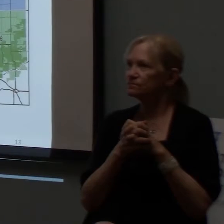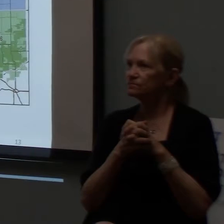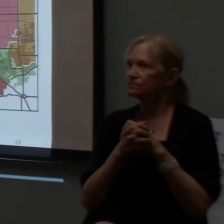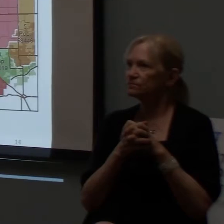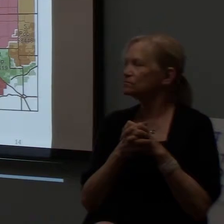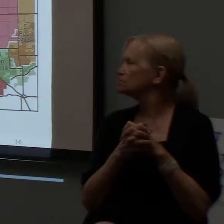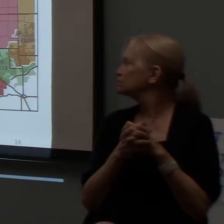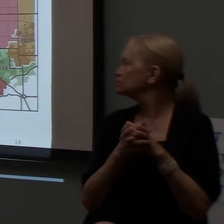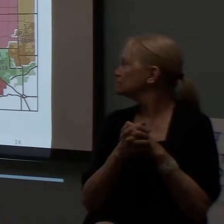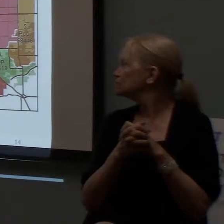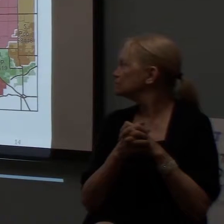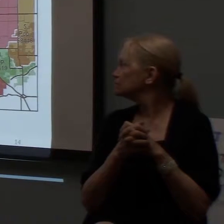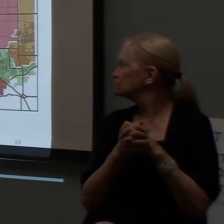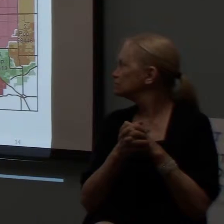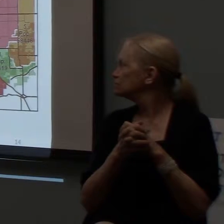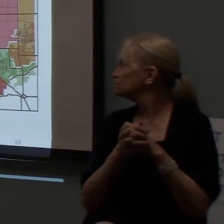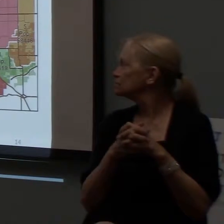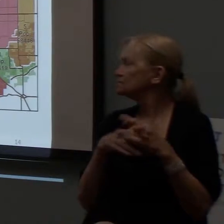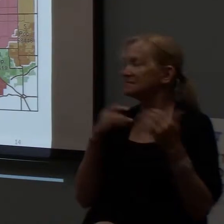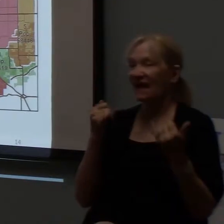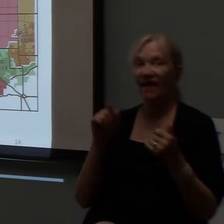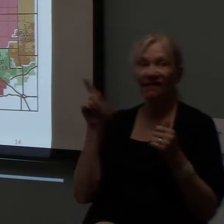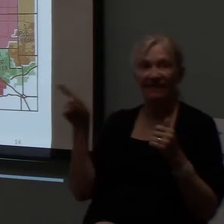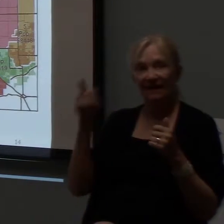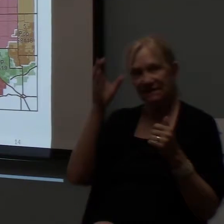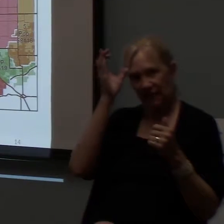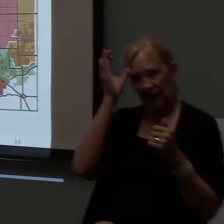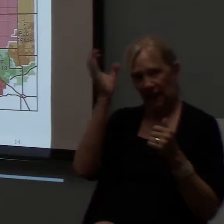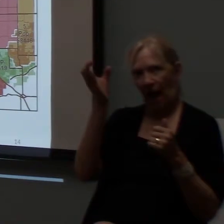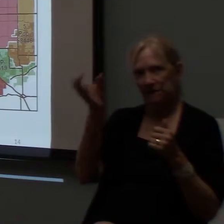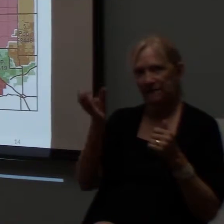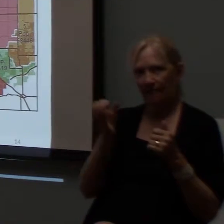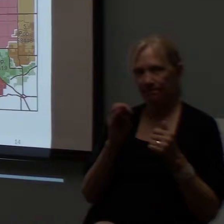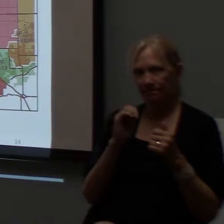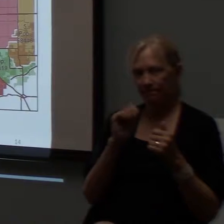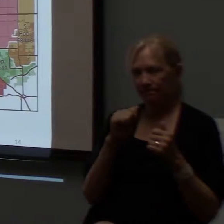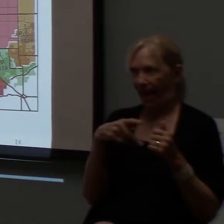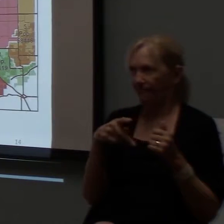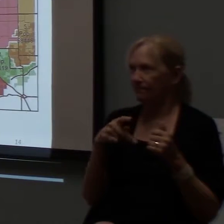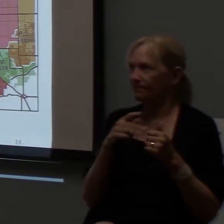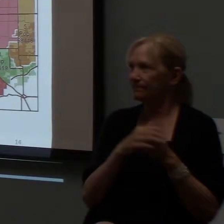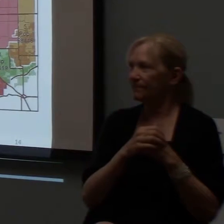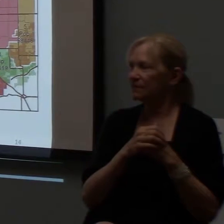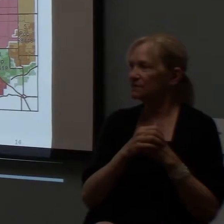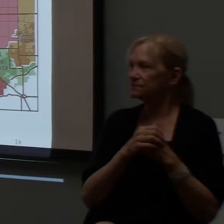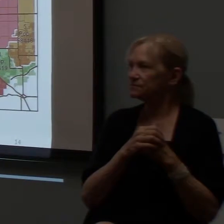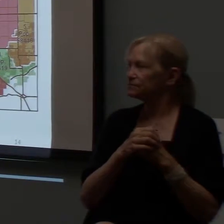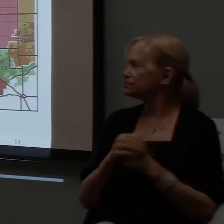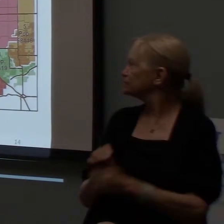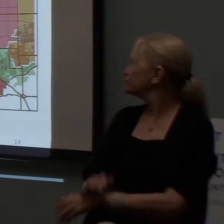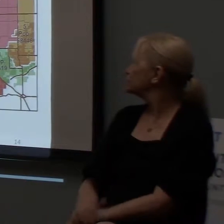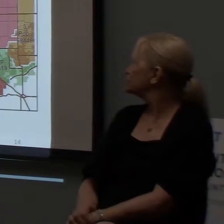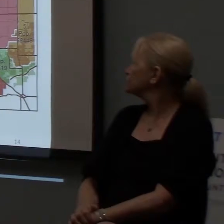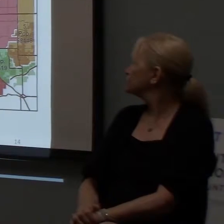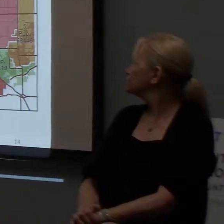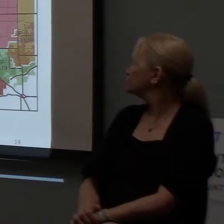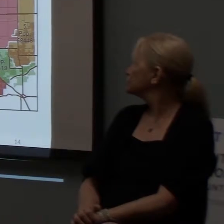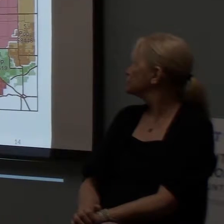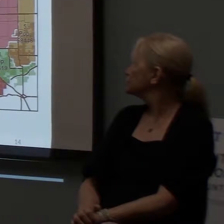Okay, let's move on to the concept maps. This is the first concept map. Concept